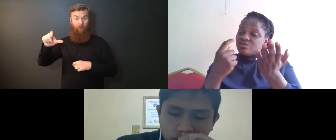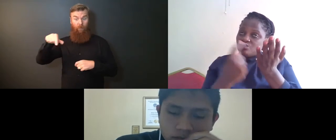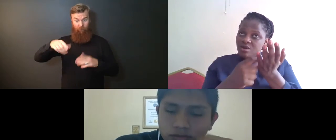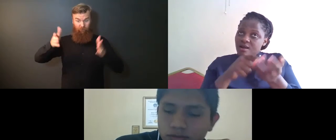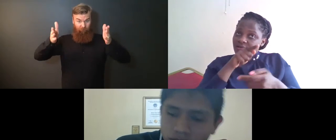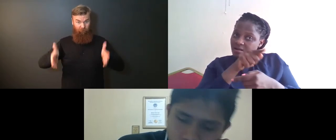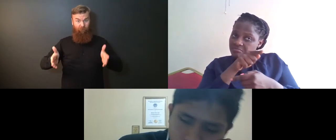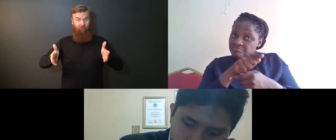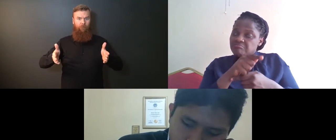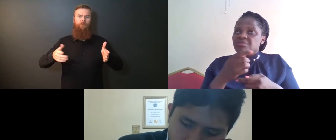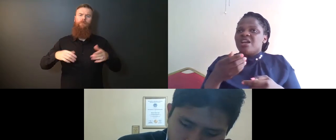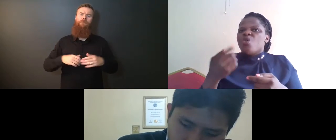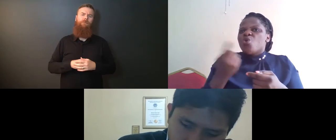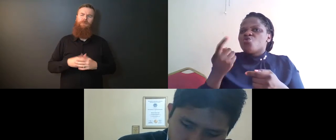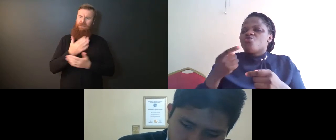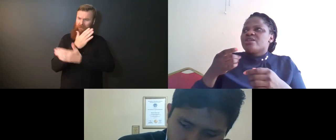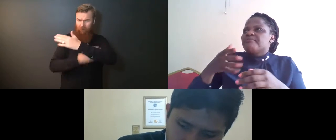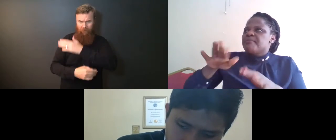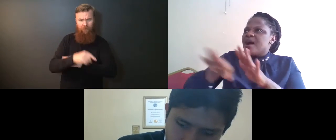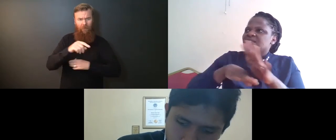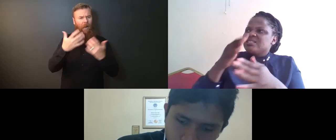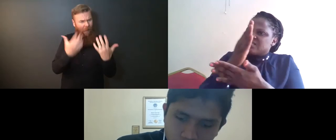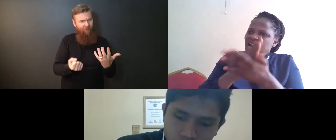So Show Abilities Uganda